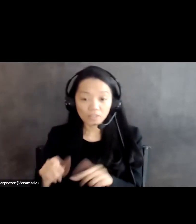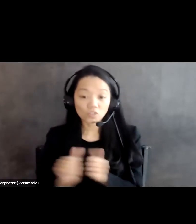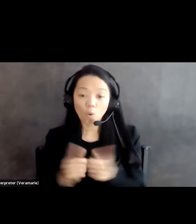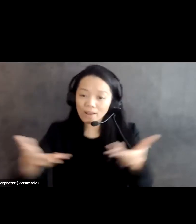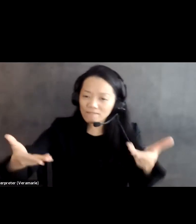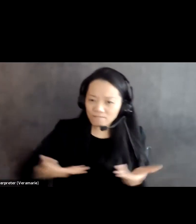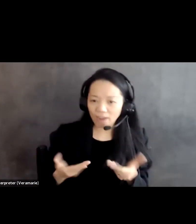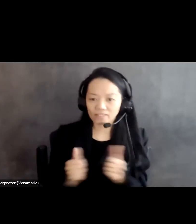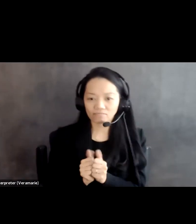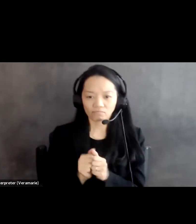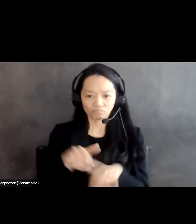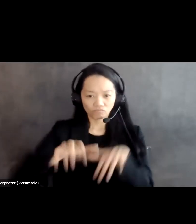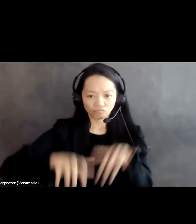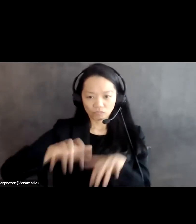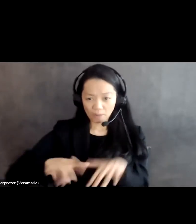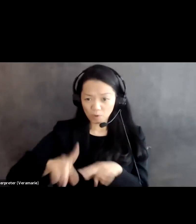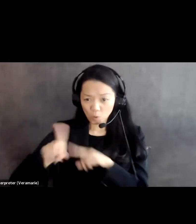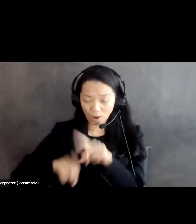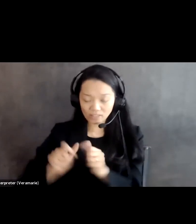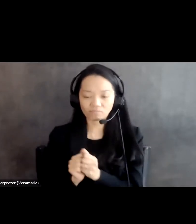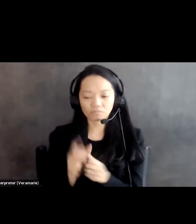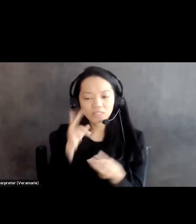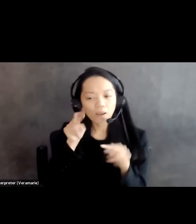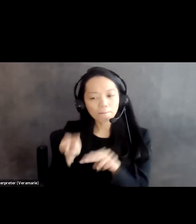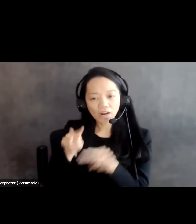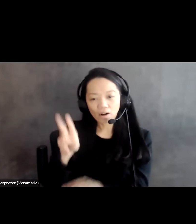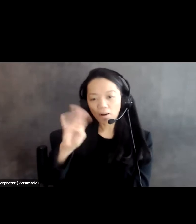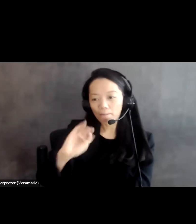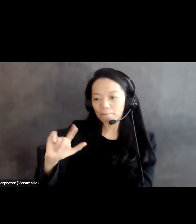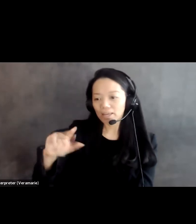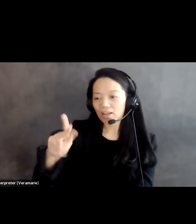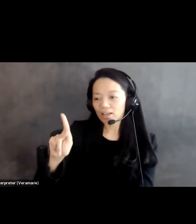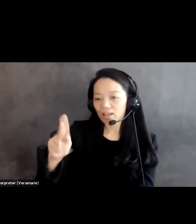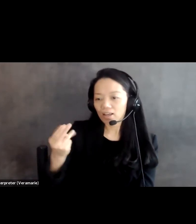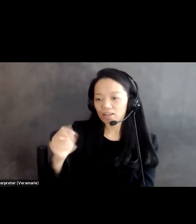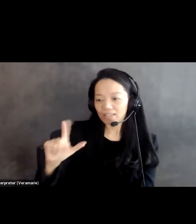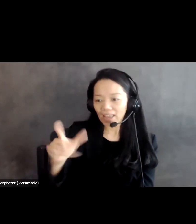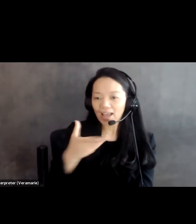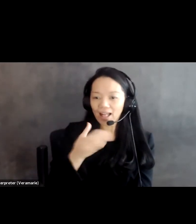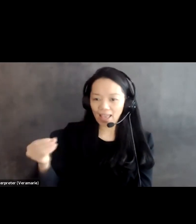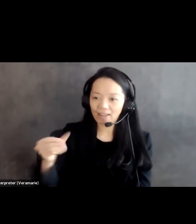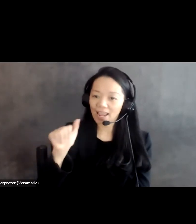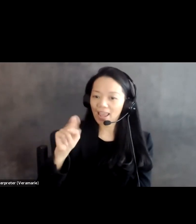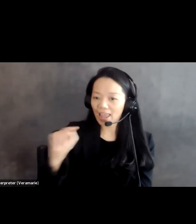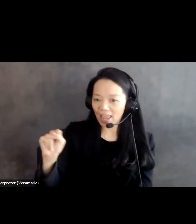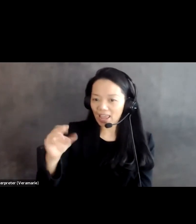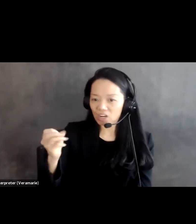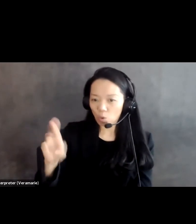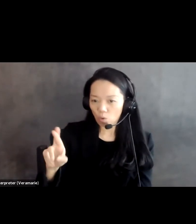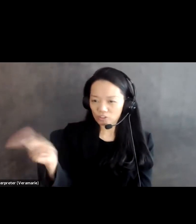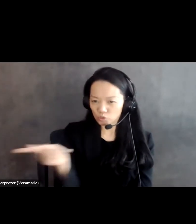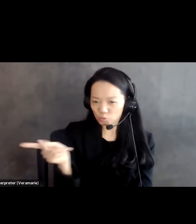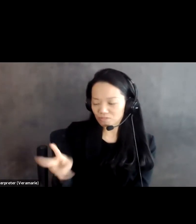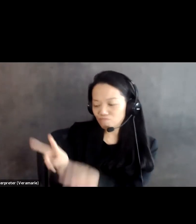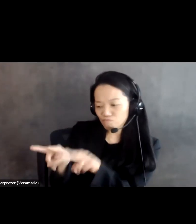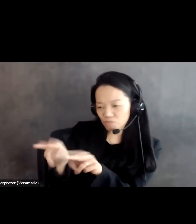your questions into the chat, which will be monitored by Bill Kale and Ann Corder. Panel, we thank you so much